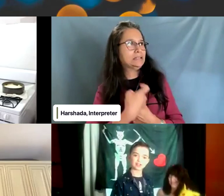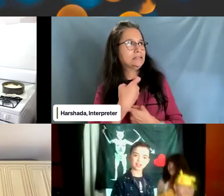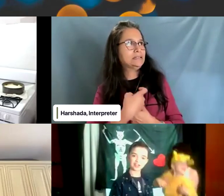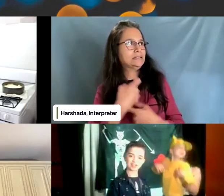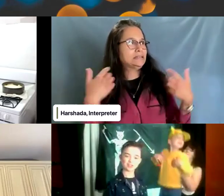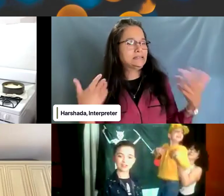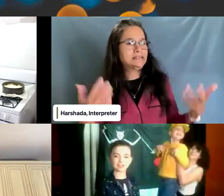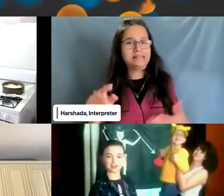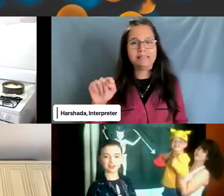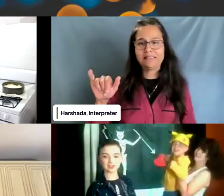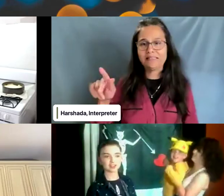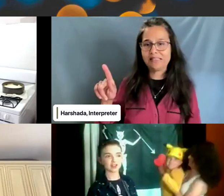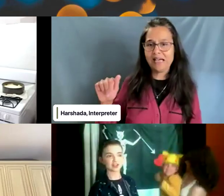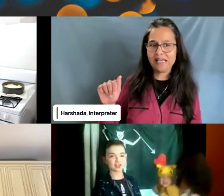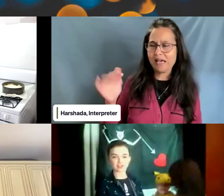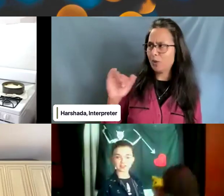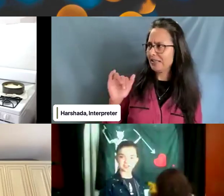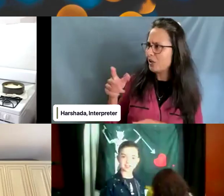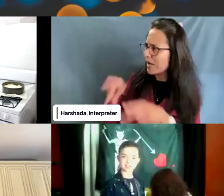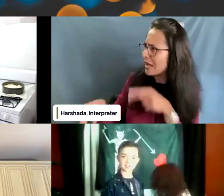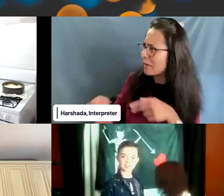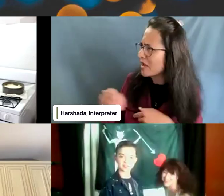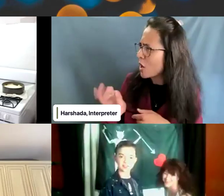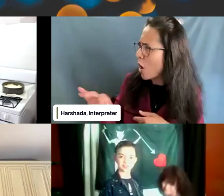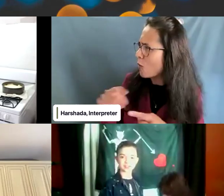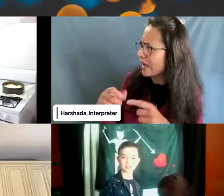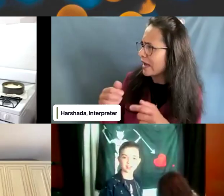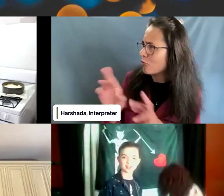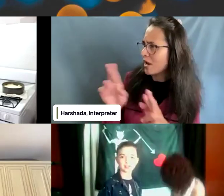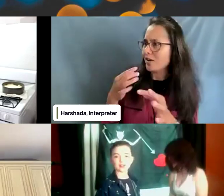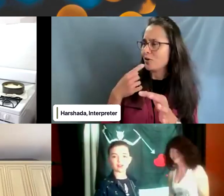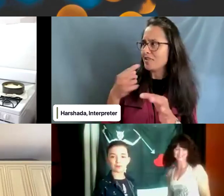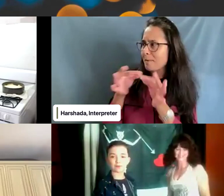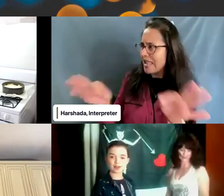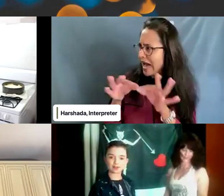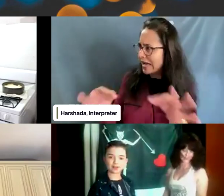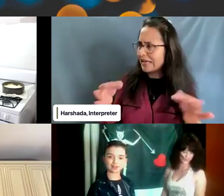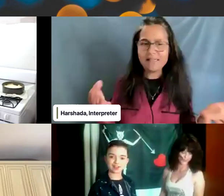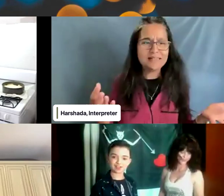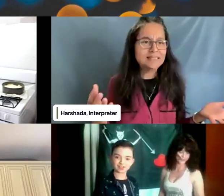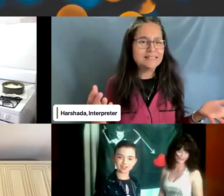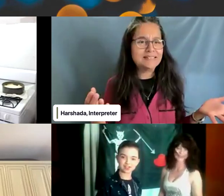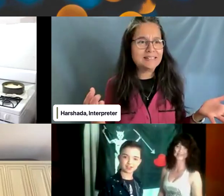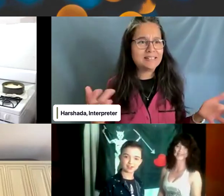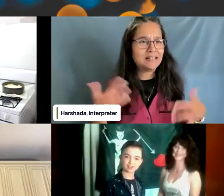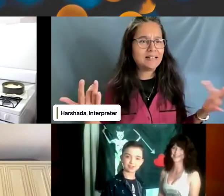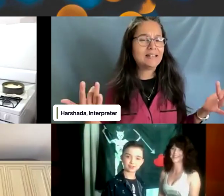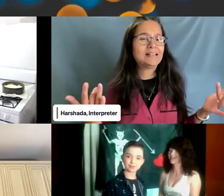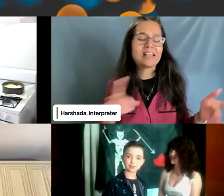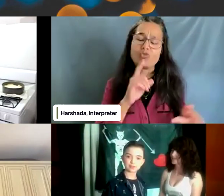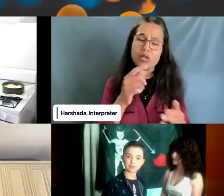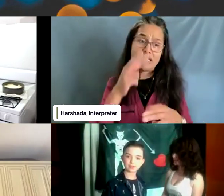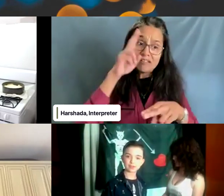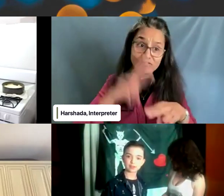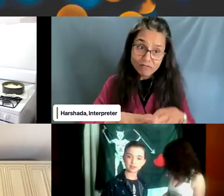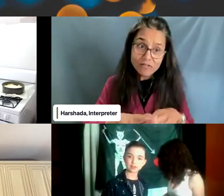Taika was like, "Wow, you're cutting me off right when I'm about to deliver this masterful line." And it was really fun though